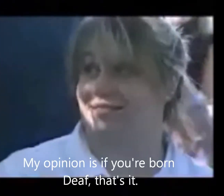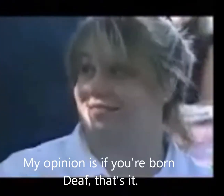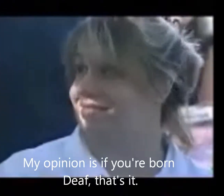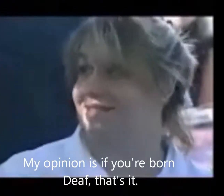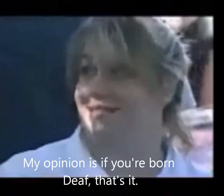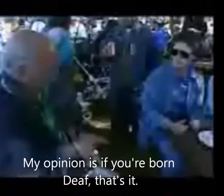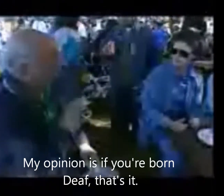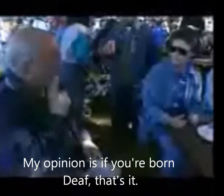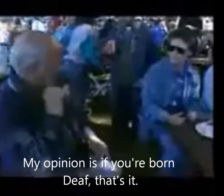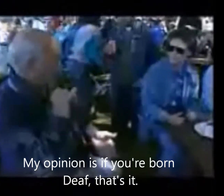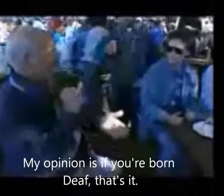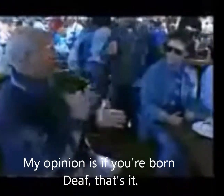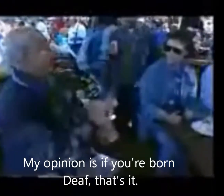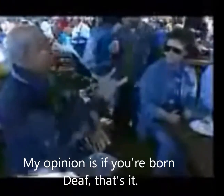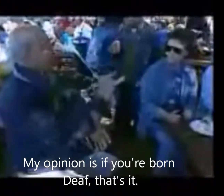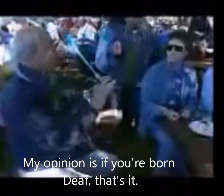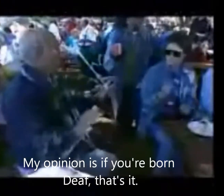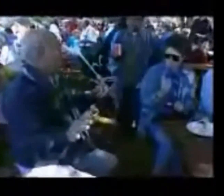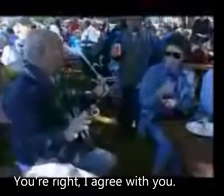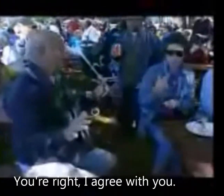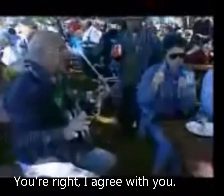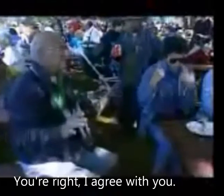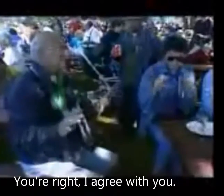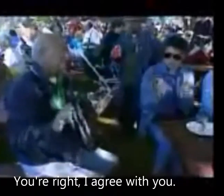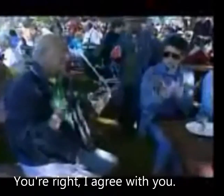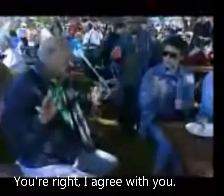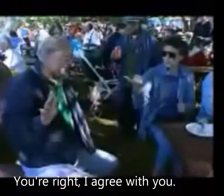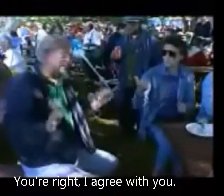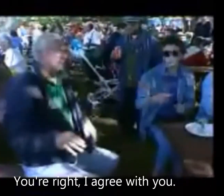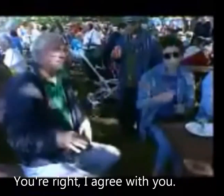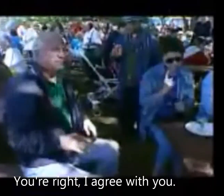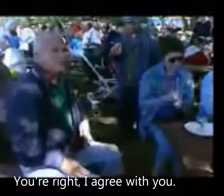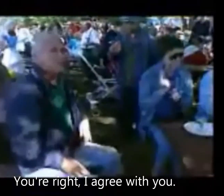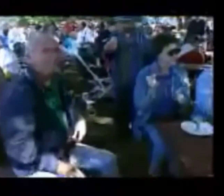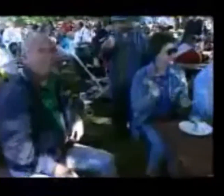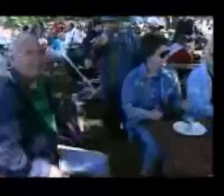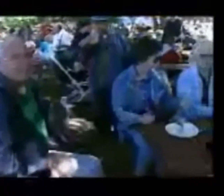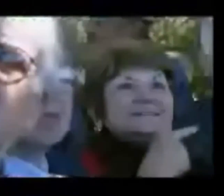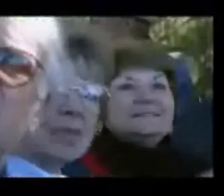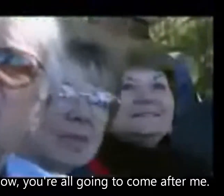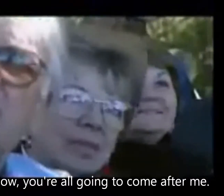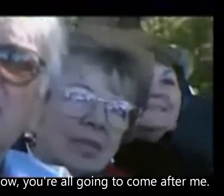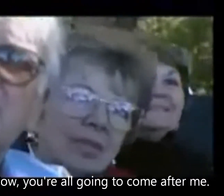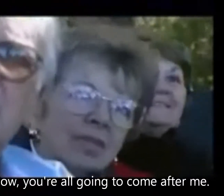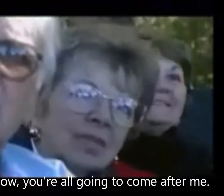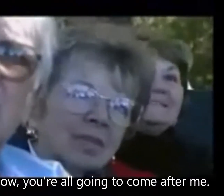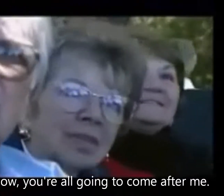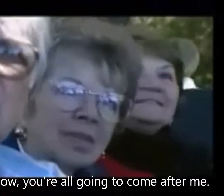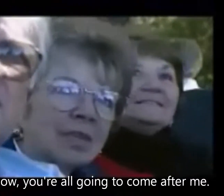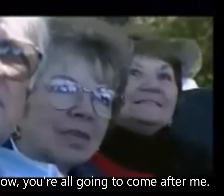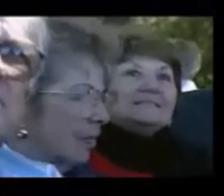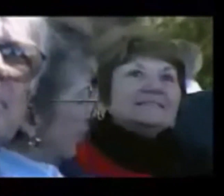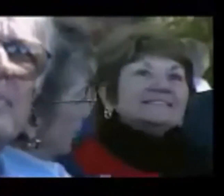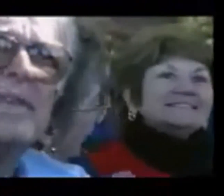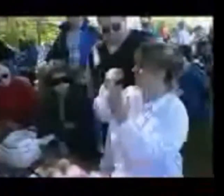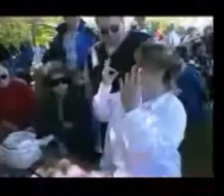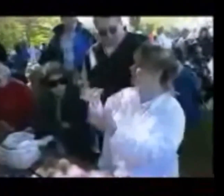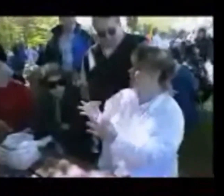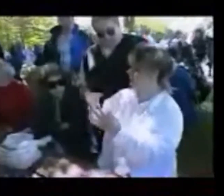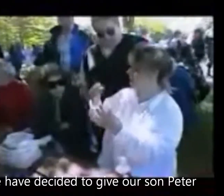opinion is if you're born deaf, that's it. You're right. I agree with you. Now you're all going to come after me.